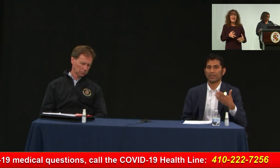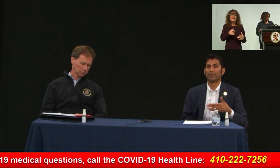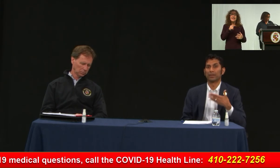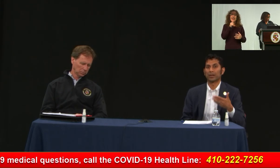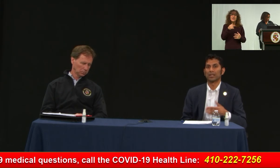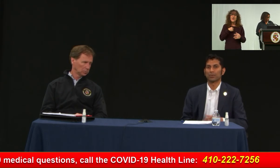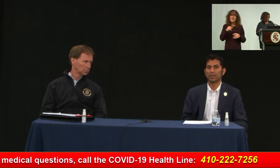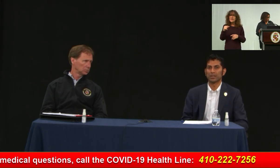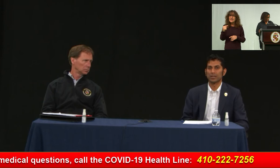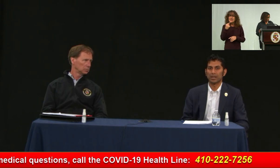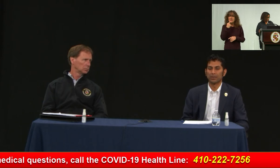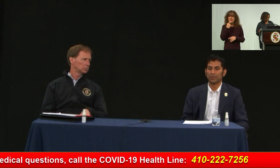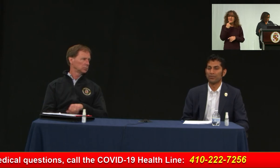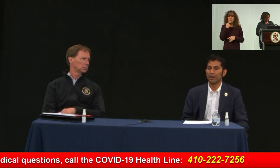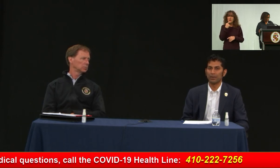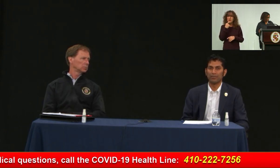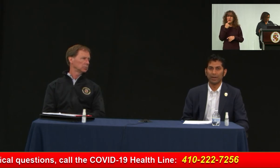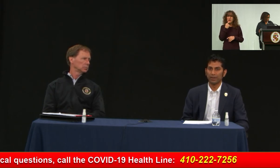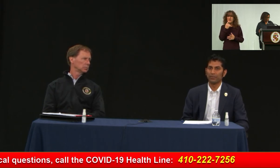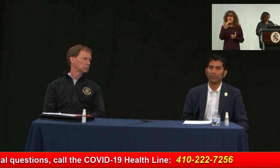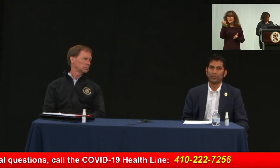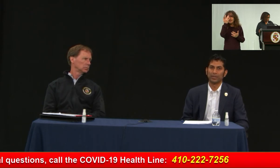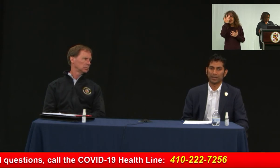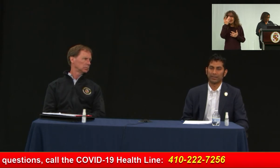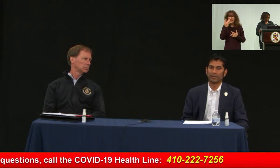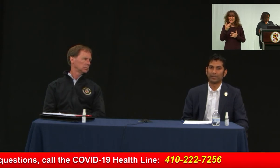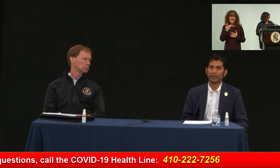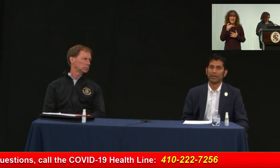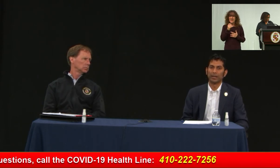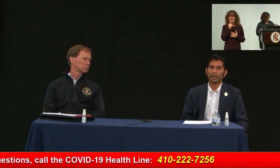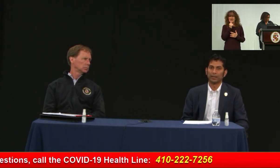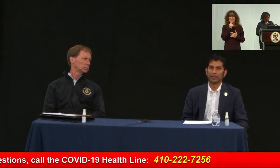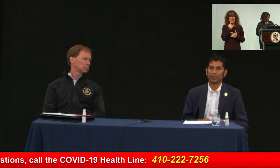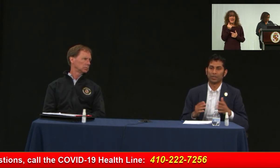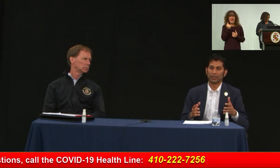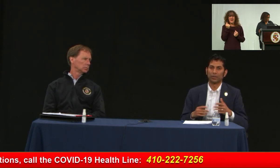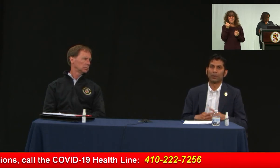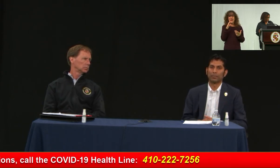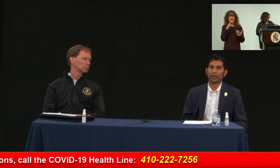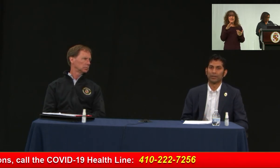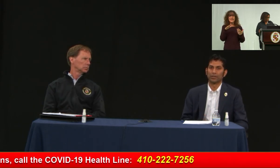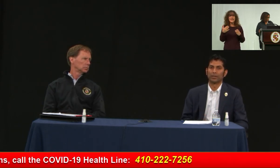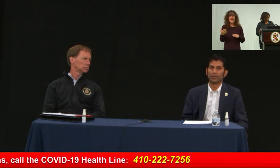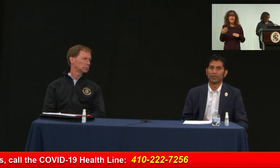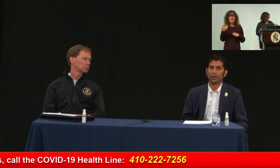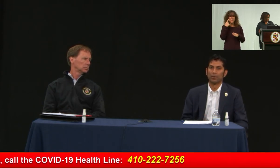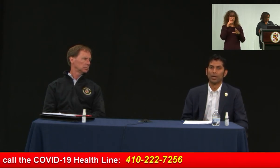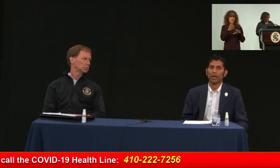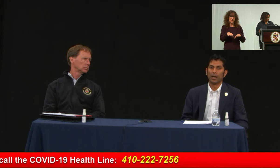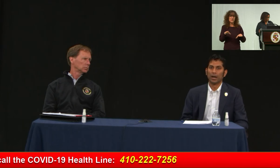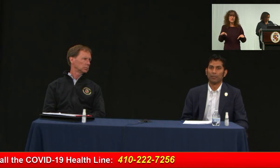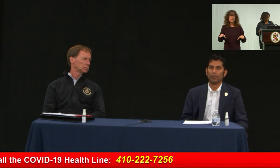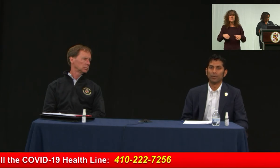but they tend not to have severe consequences, and there's very, very few deaths in the childhood population.